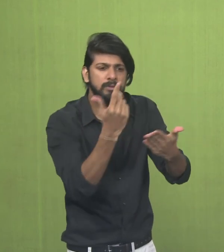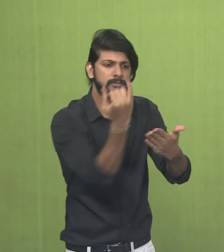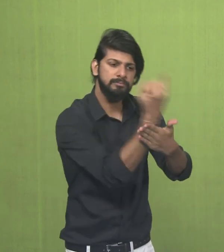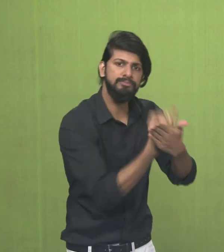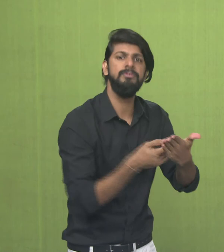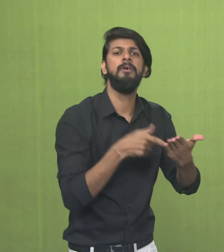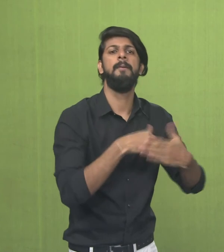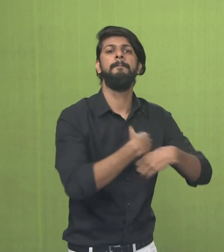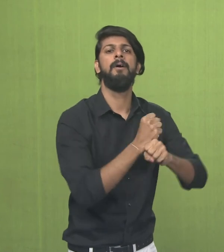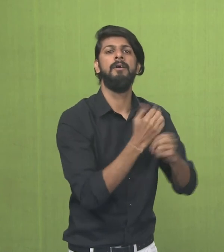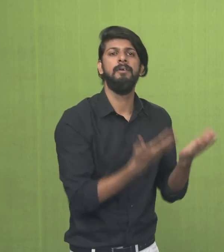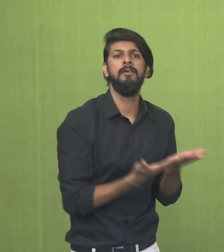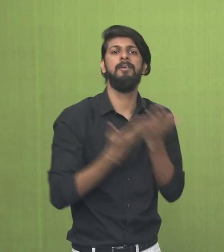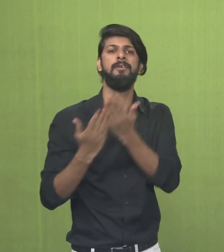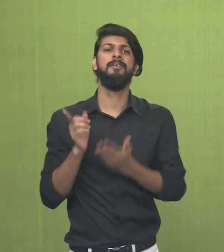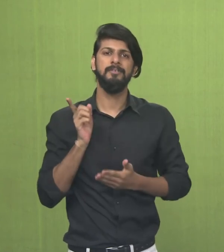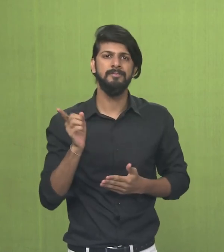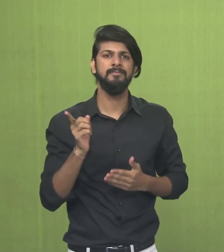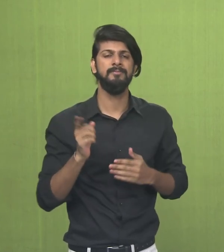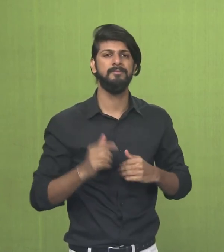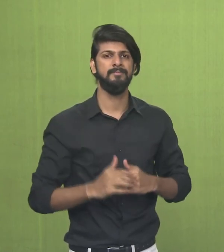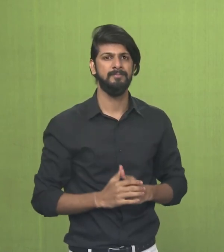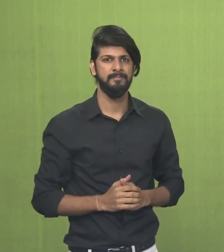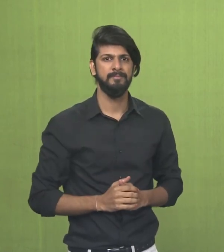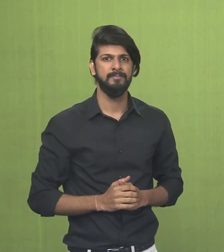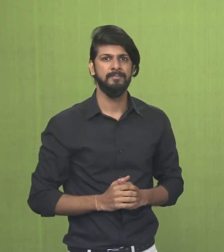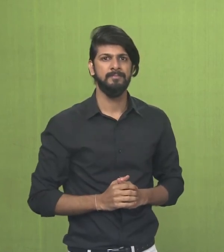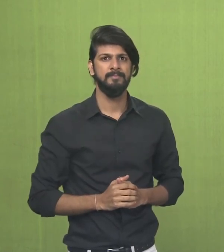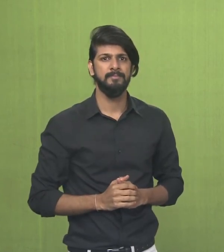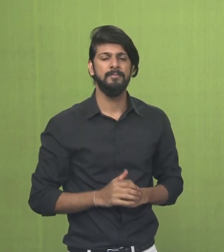And the aim was more documentary than imaginative.